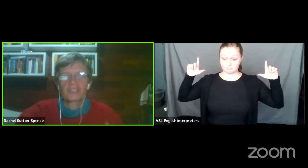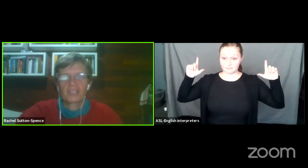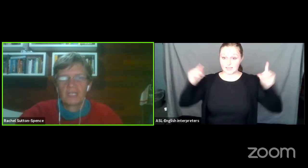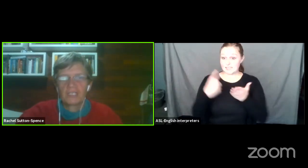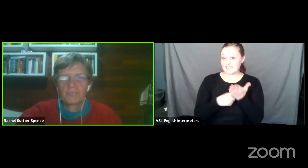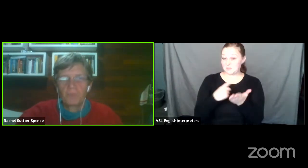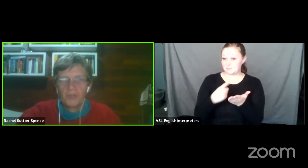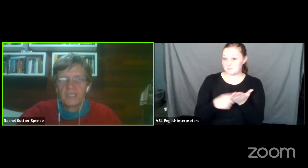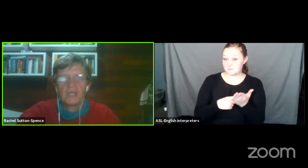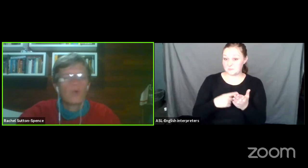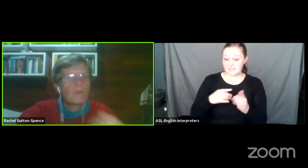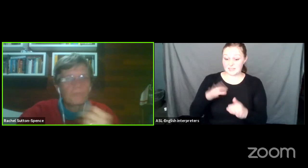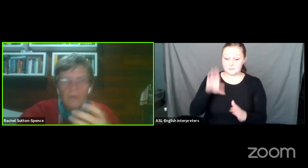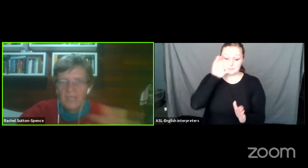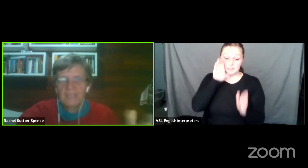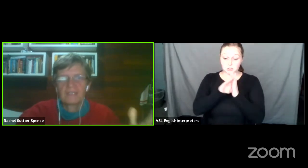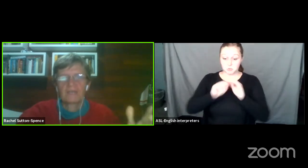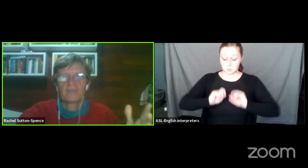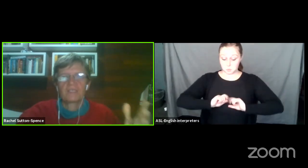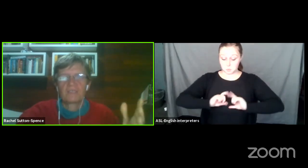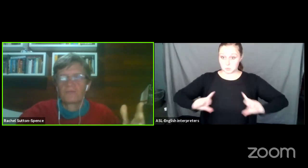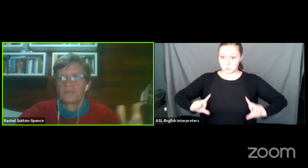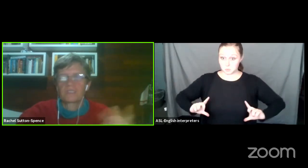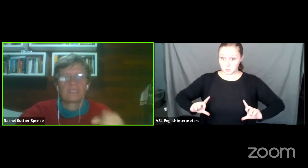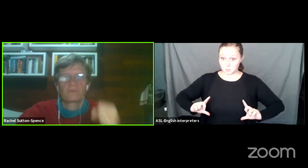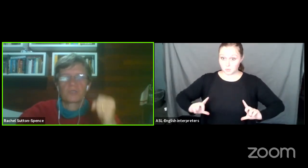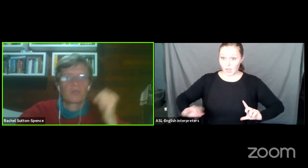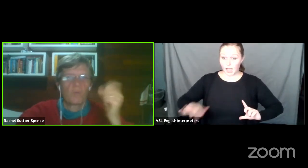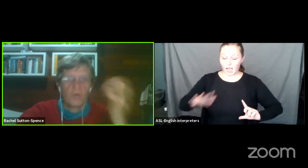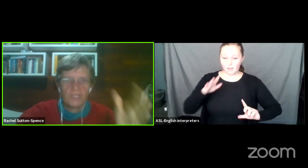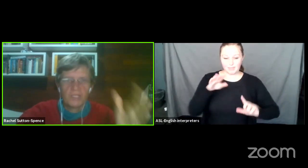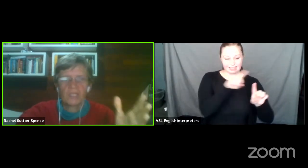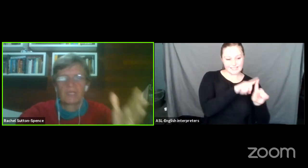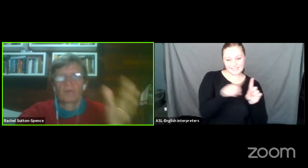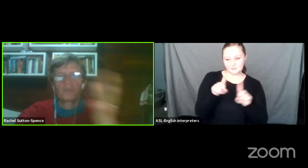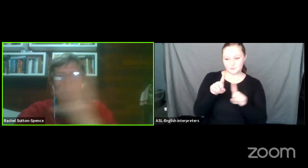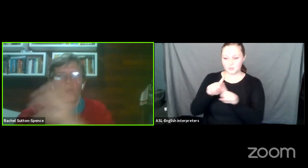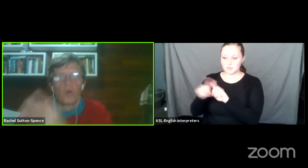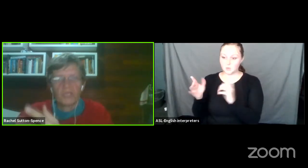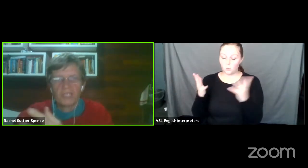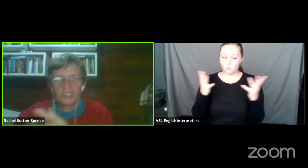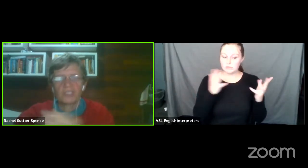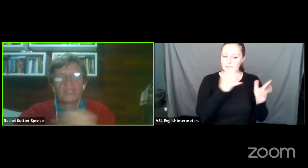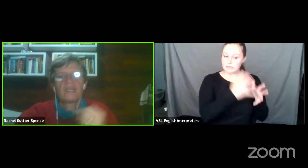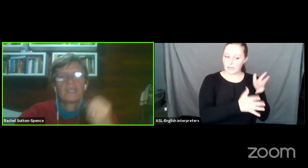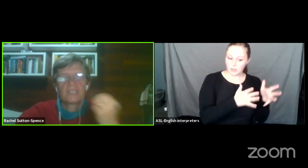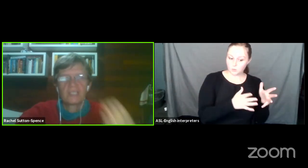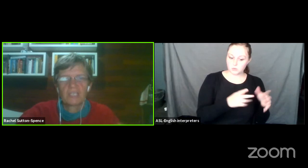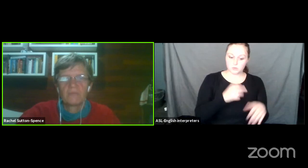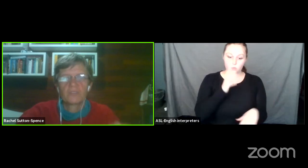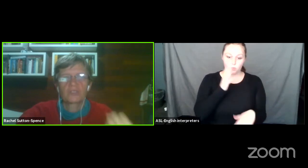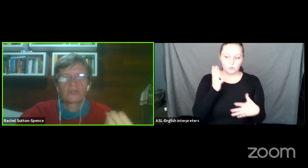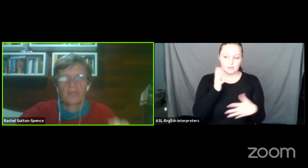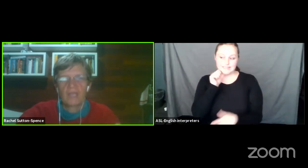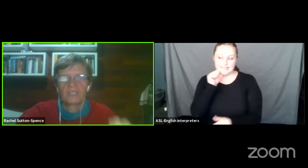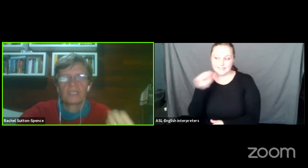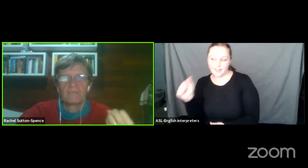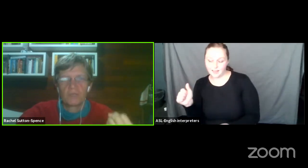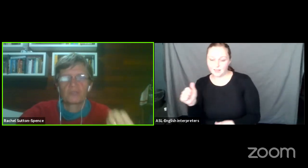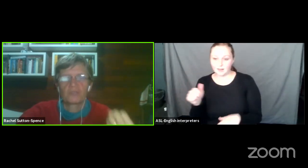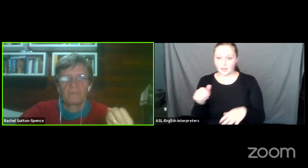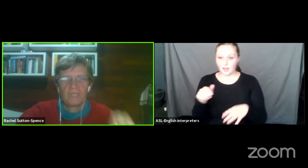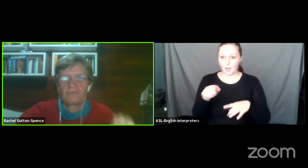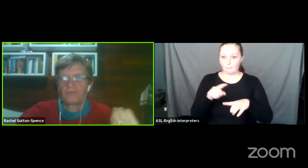on the signer's body. We're breaking down these differences between what is sign language and what isn't in an attempt to create